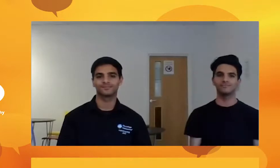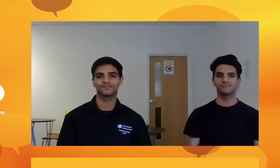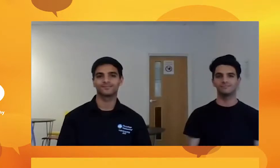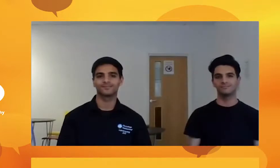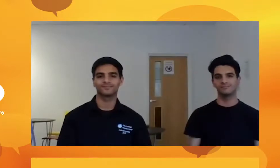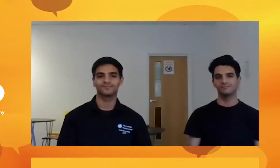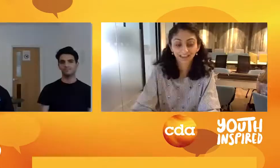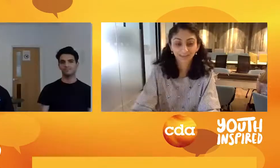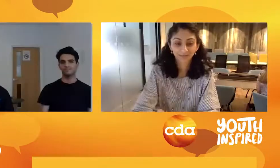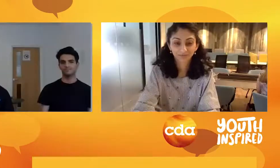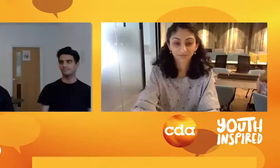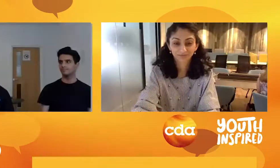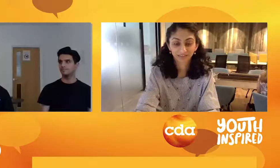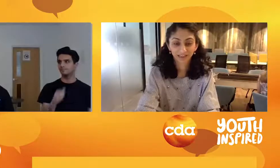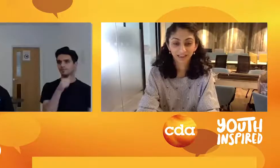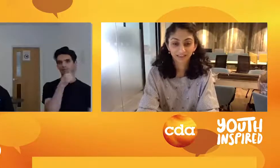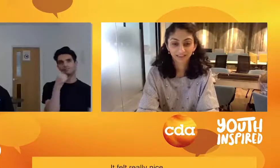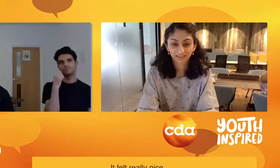brilliant.